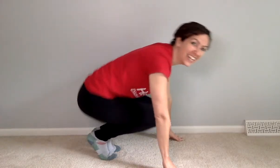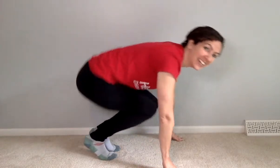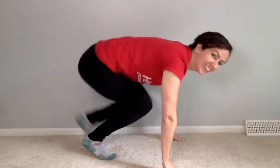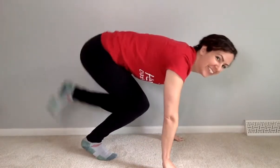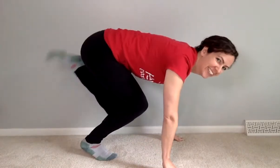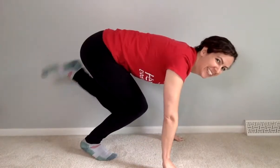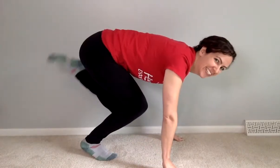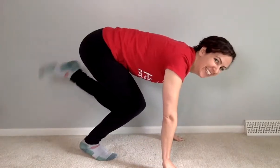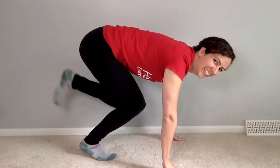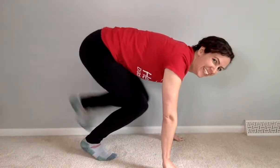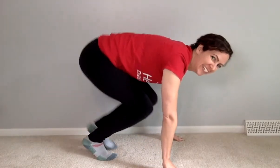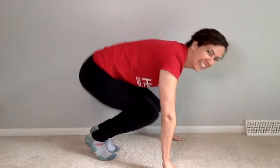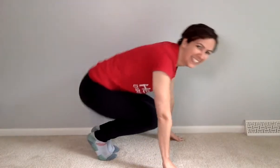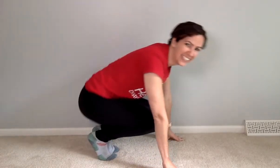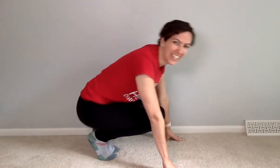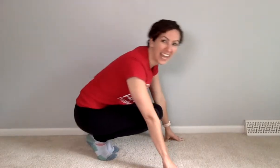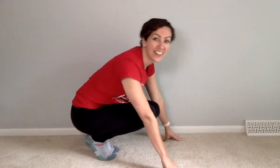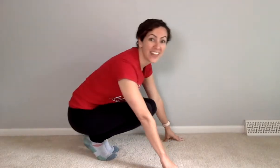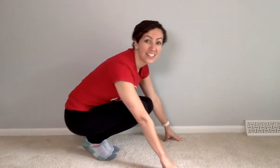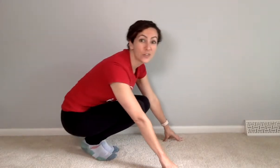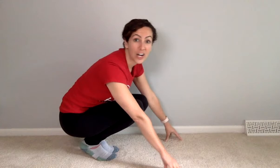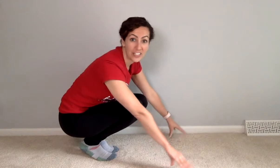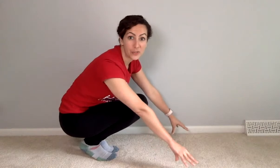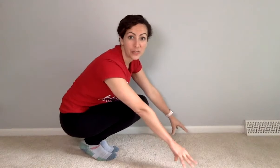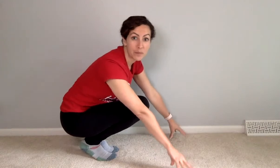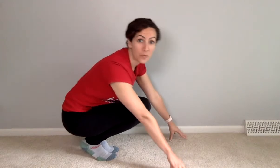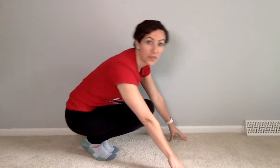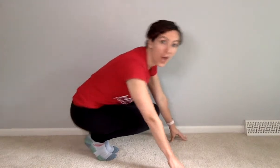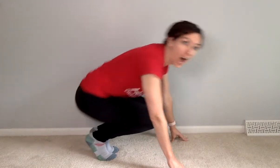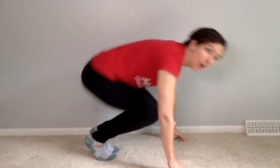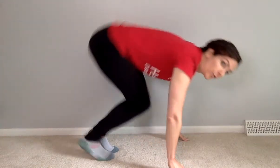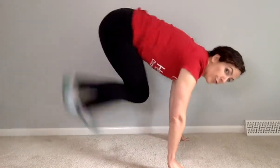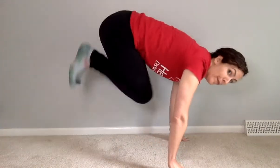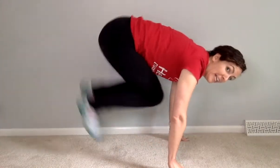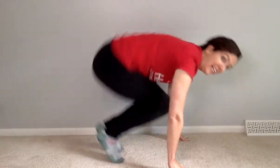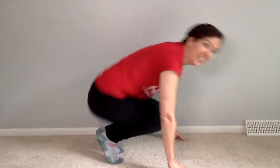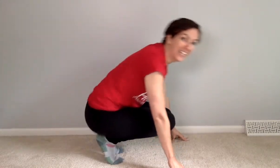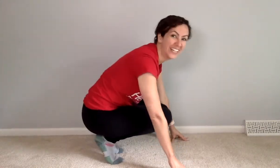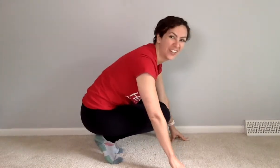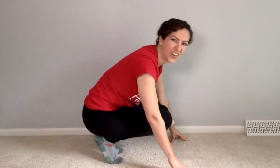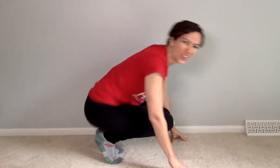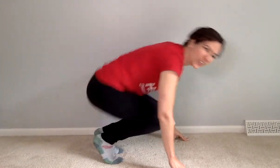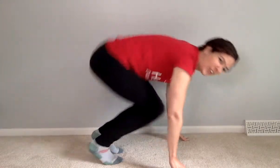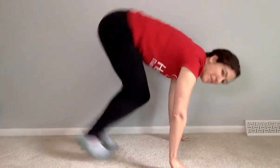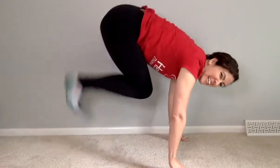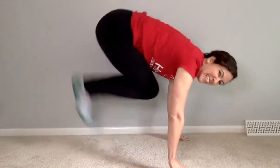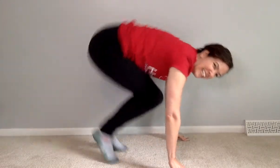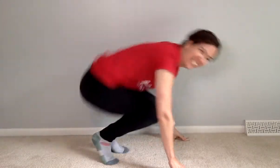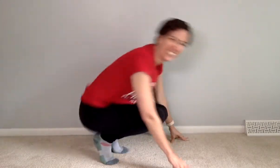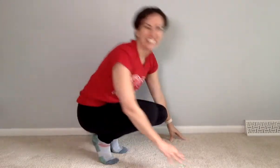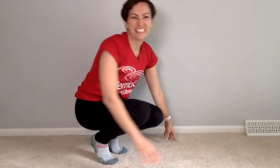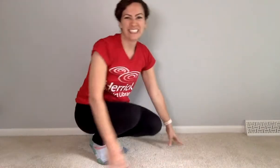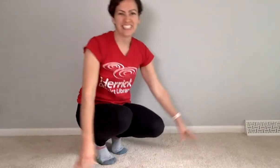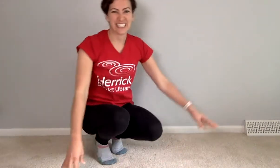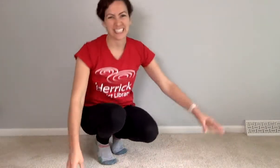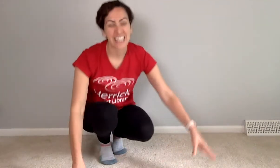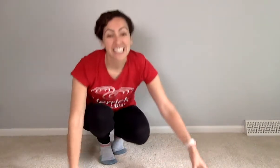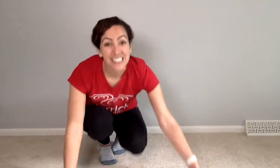other and then try doing both. Ribbit, ribbit. It's a